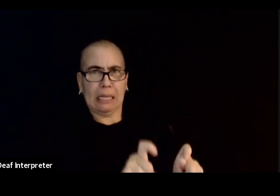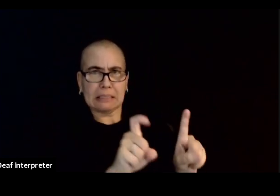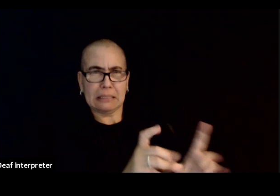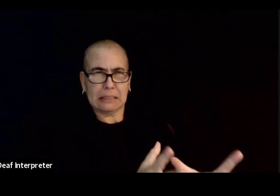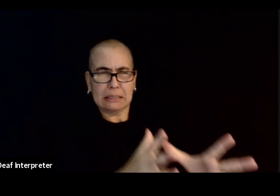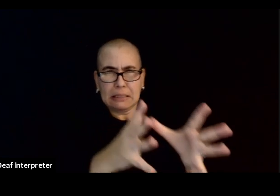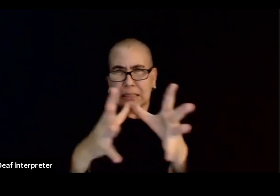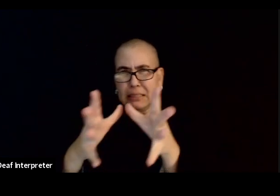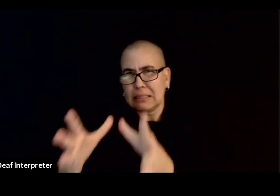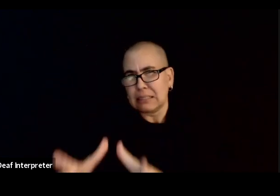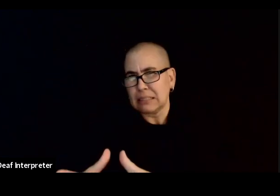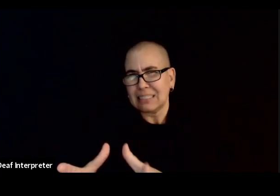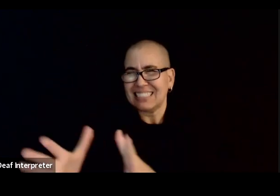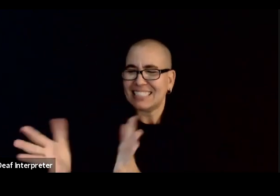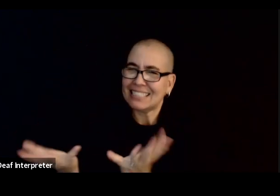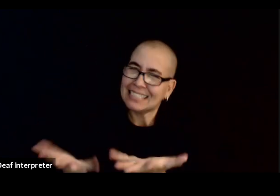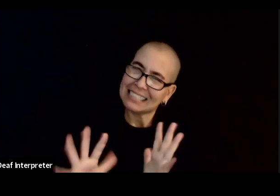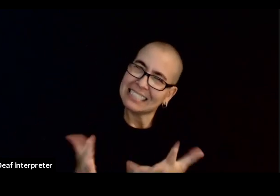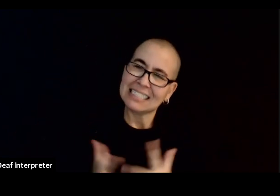Great, thank you.